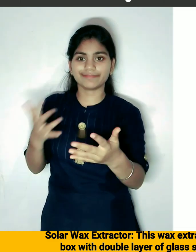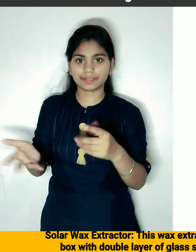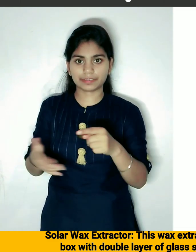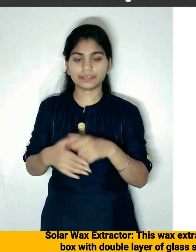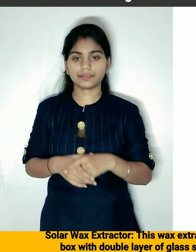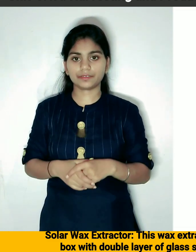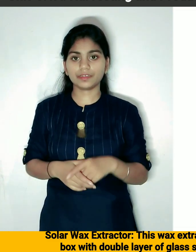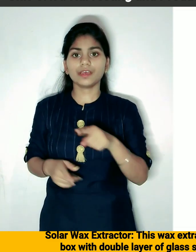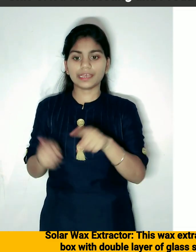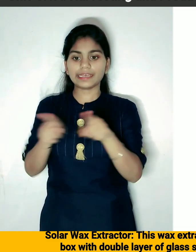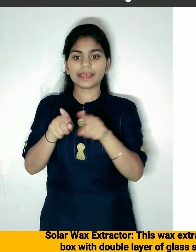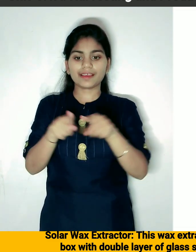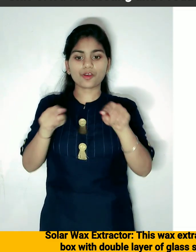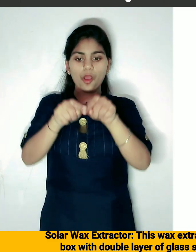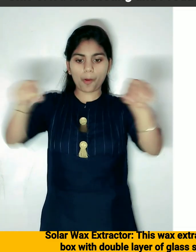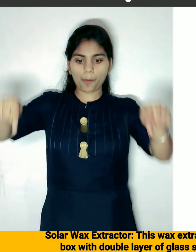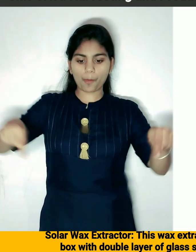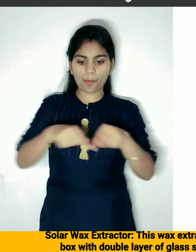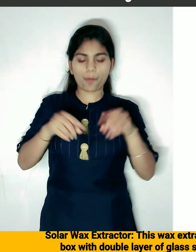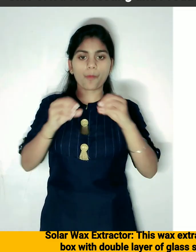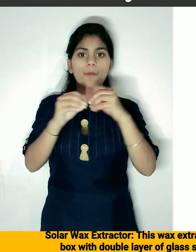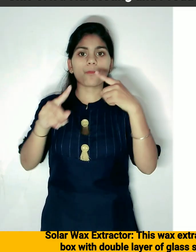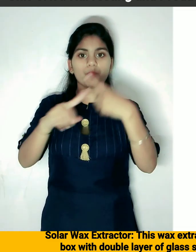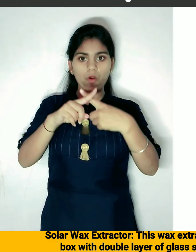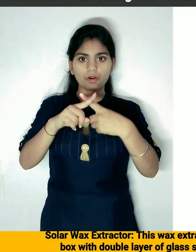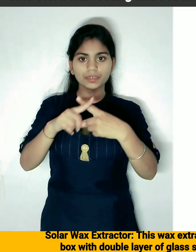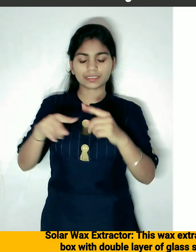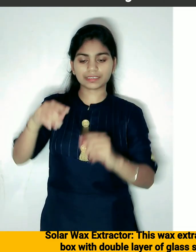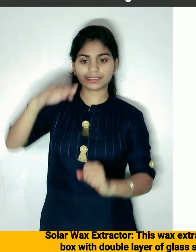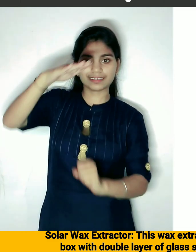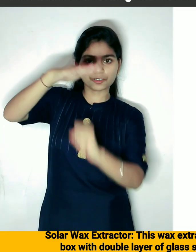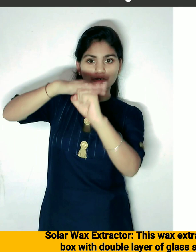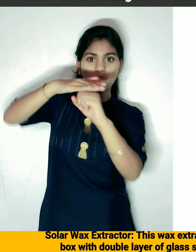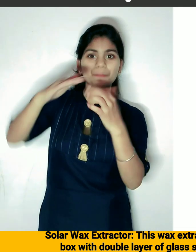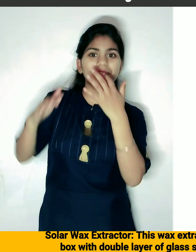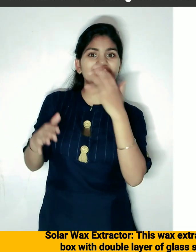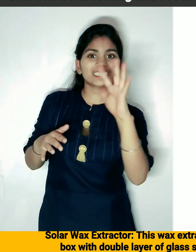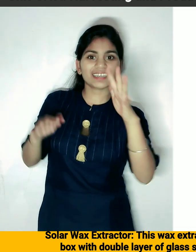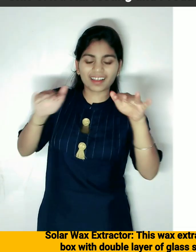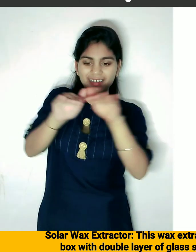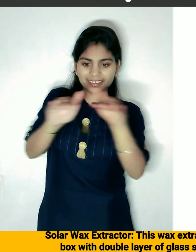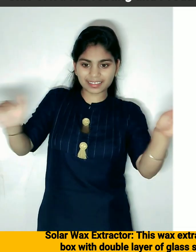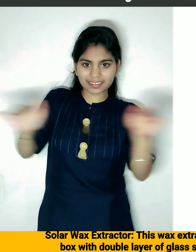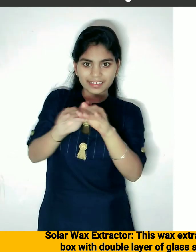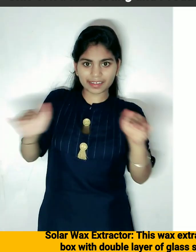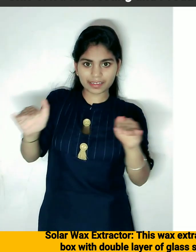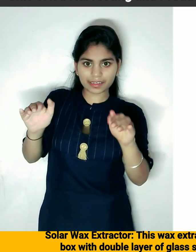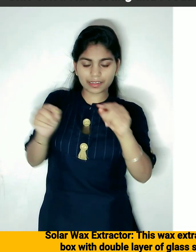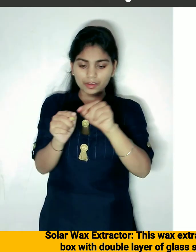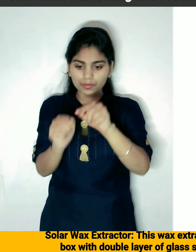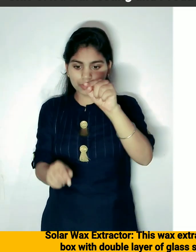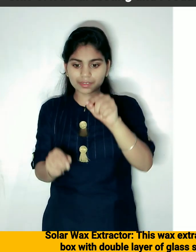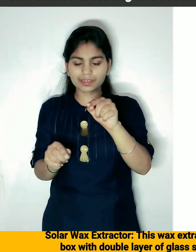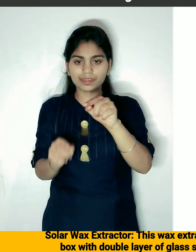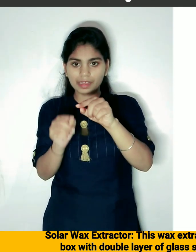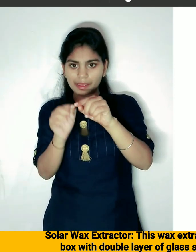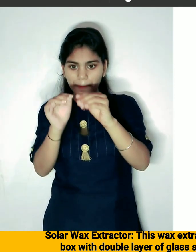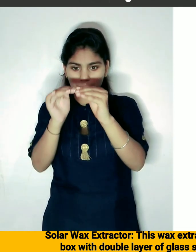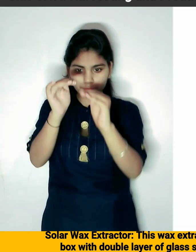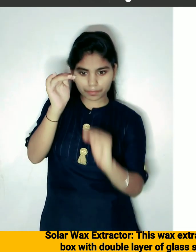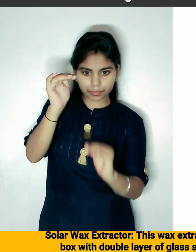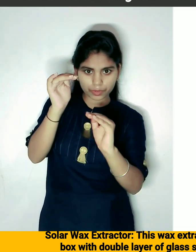layer of glass sheet with a gap of about 0.5 centimeter between the